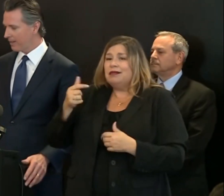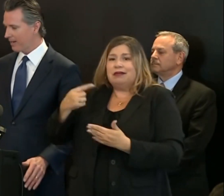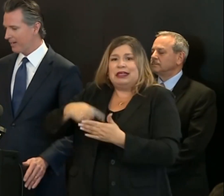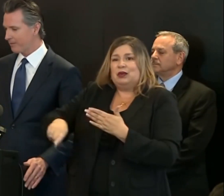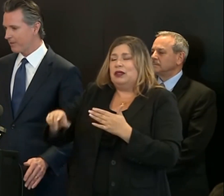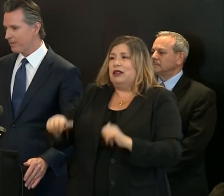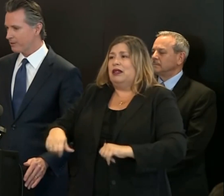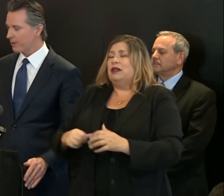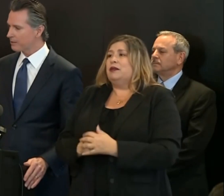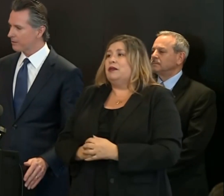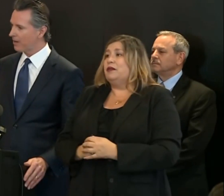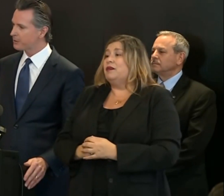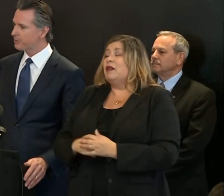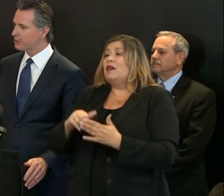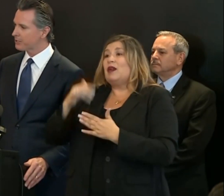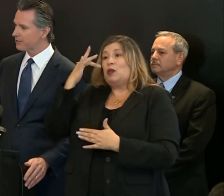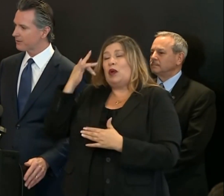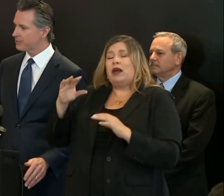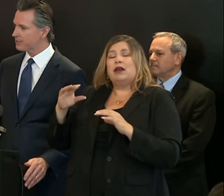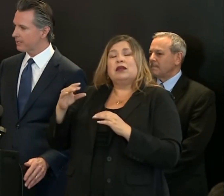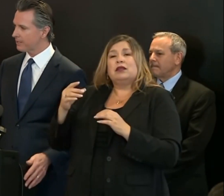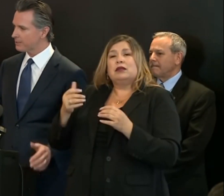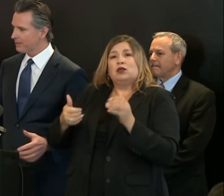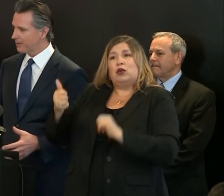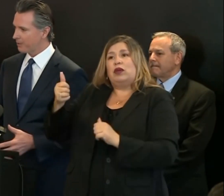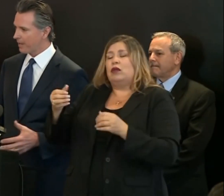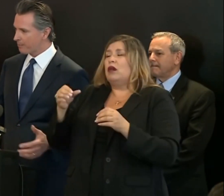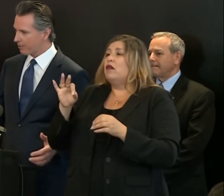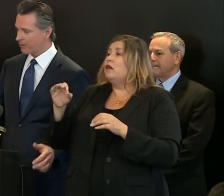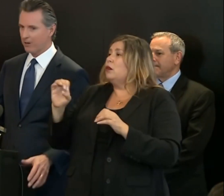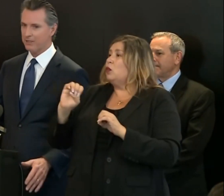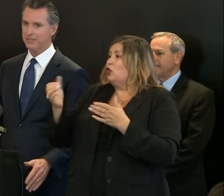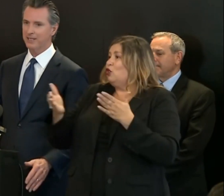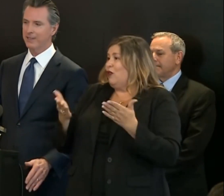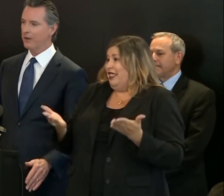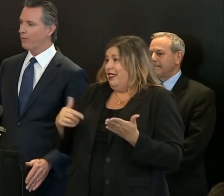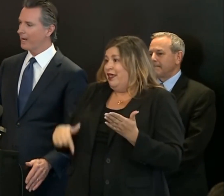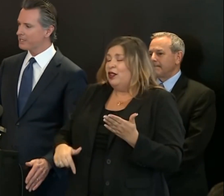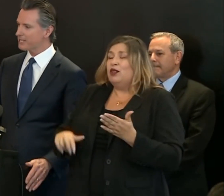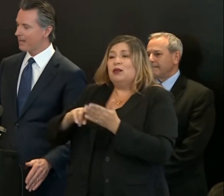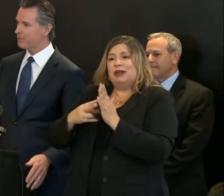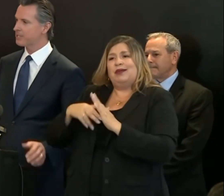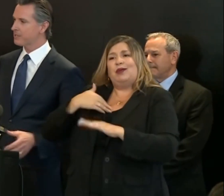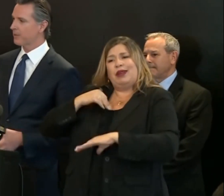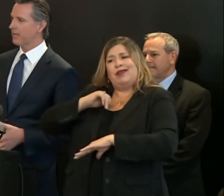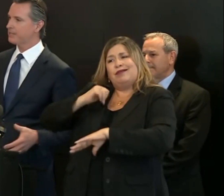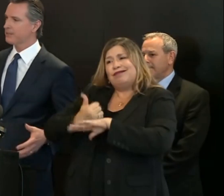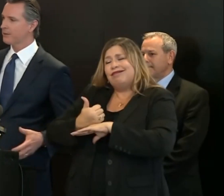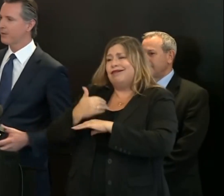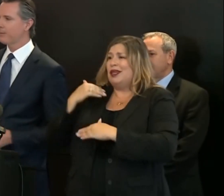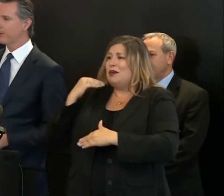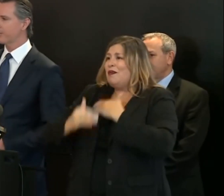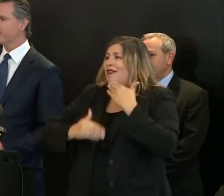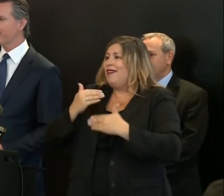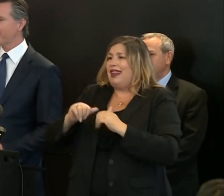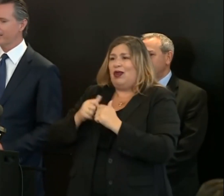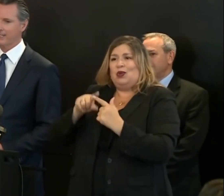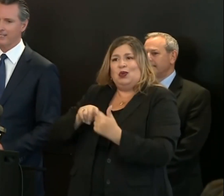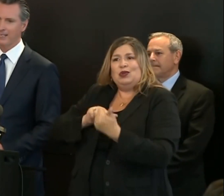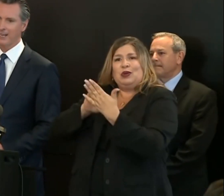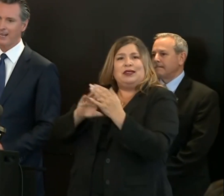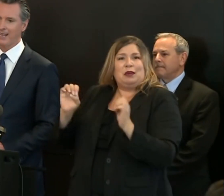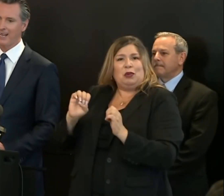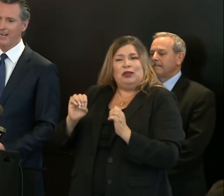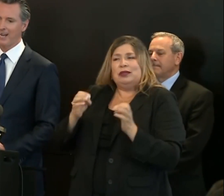why the Director of Office of Emergency Services is here is we have protocols that are well established as it relates to emergency